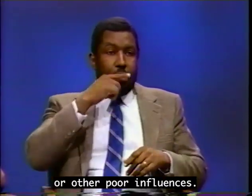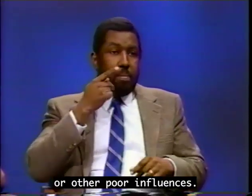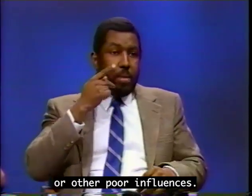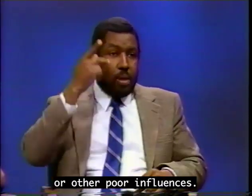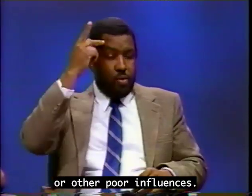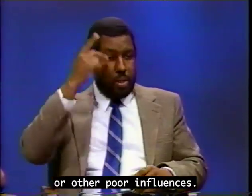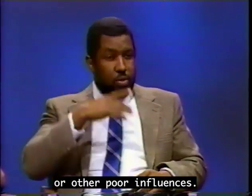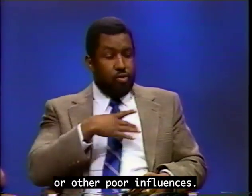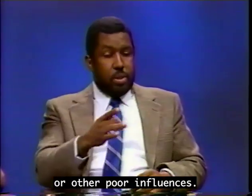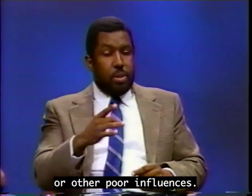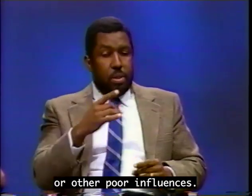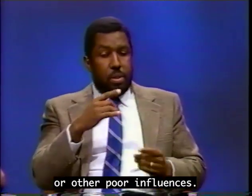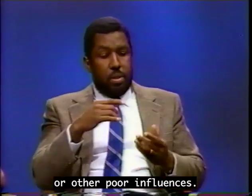other poor influences.